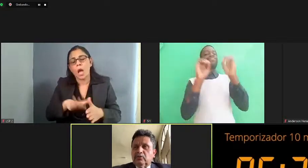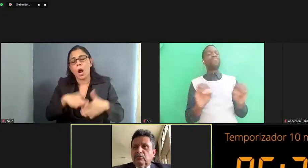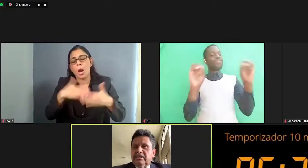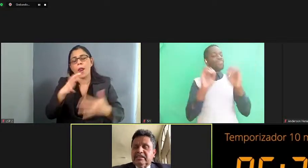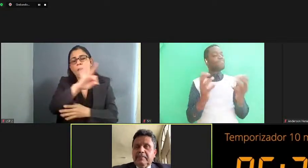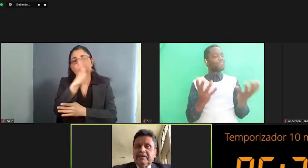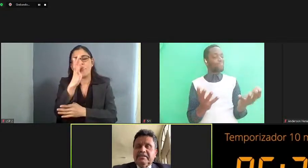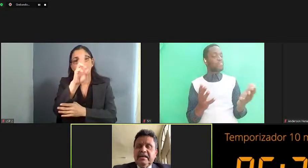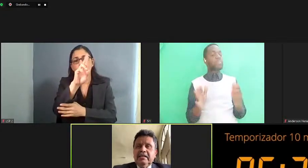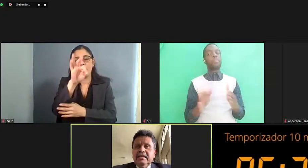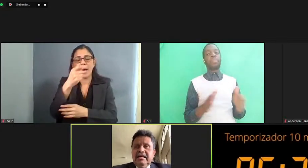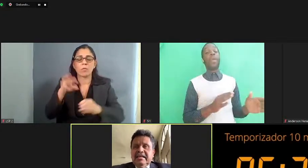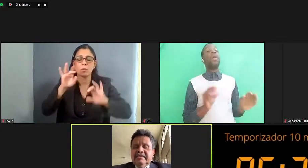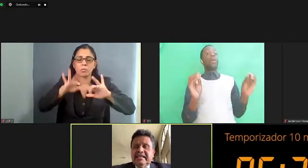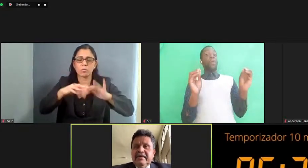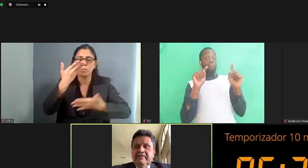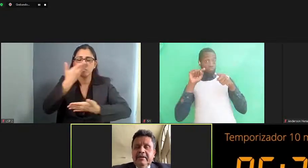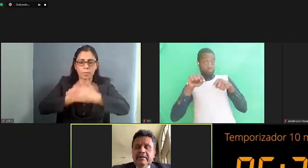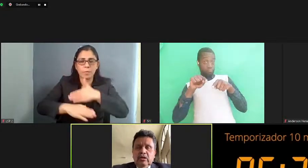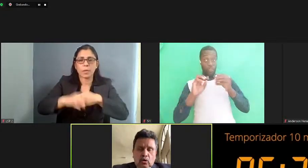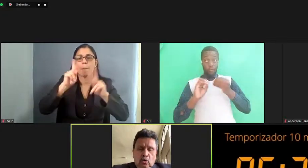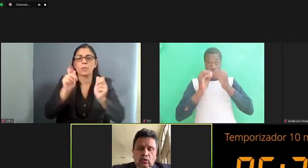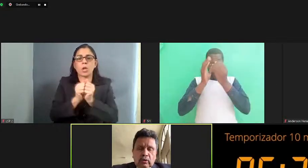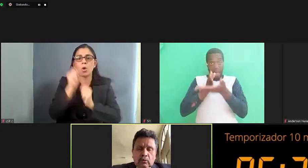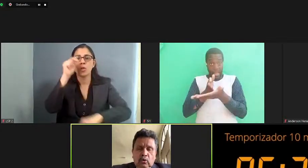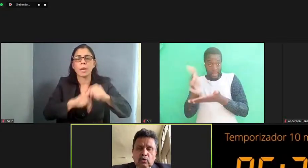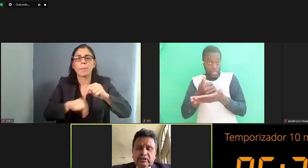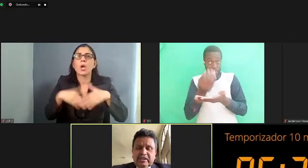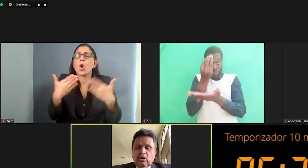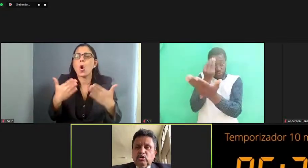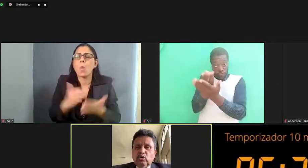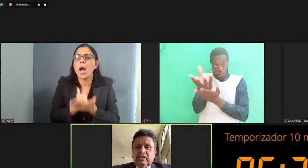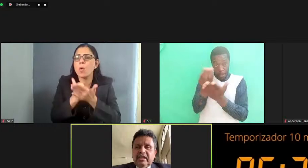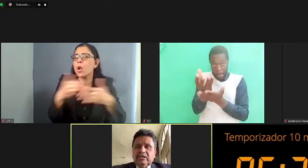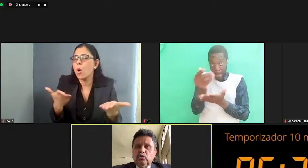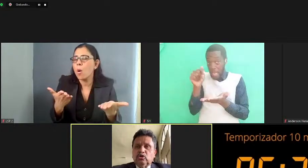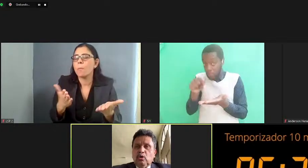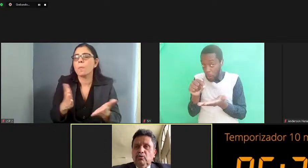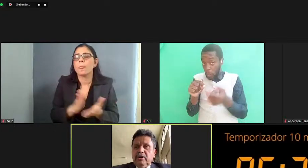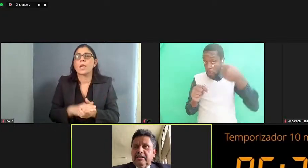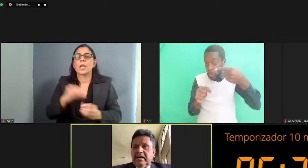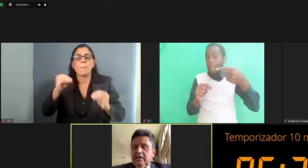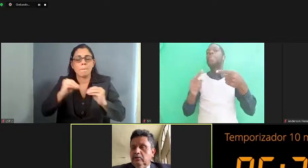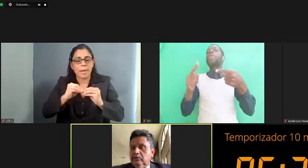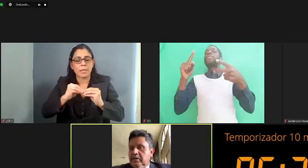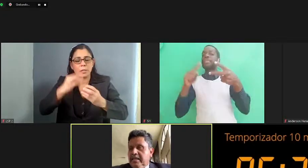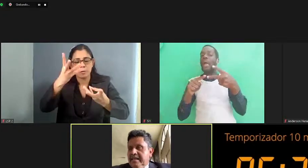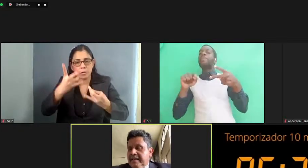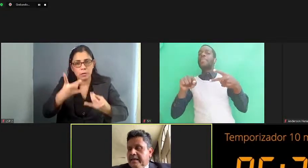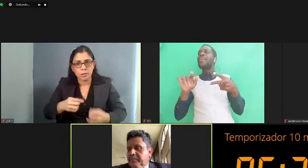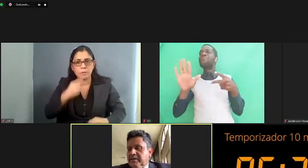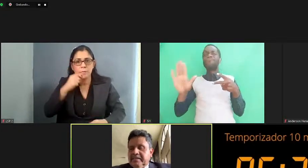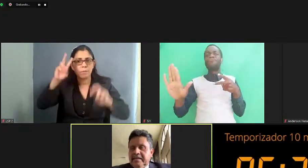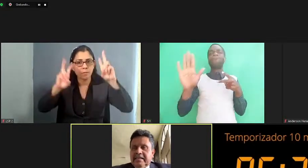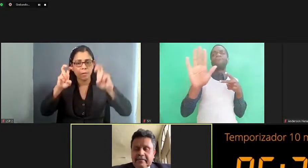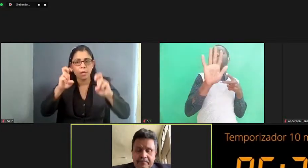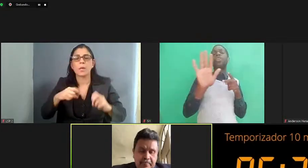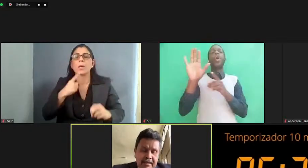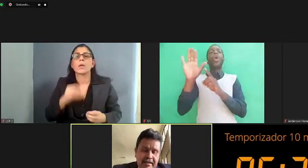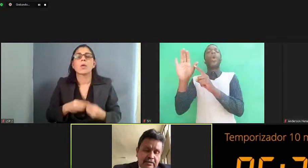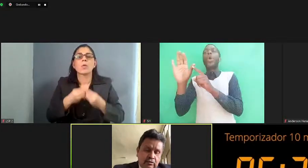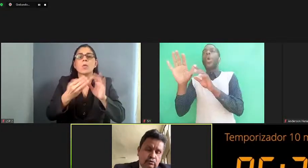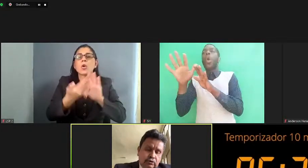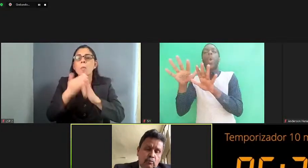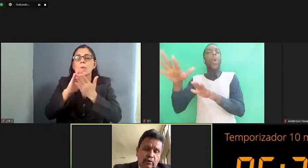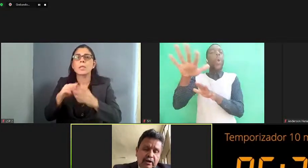that besides accessible formats for persons to with disabilities to get to know the community